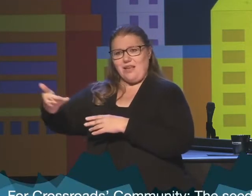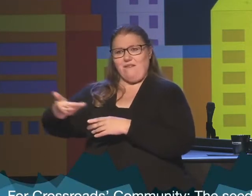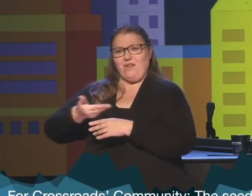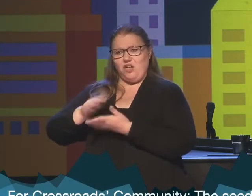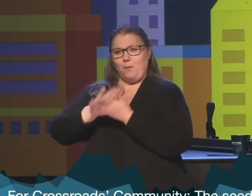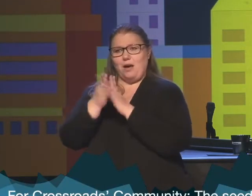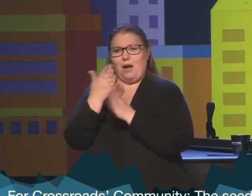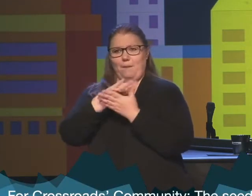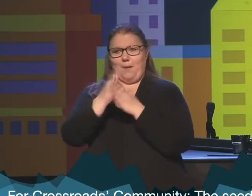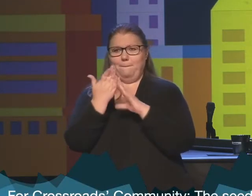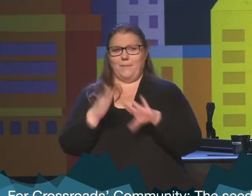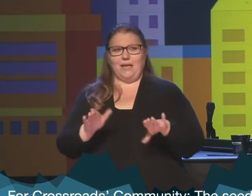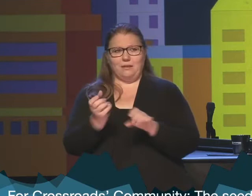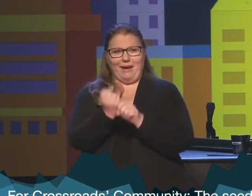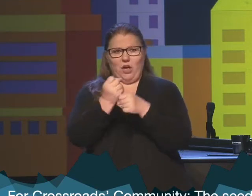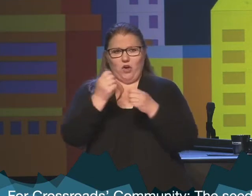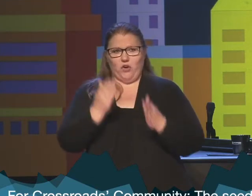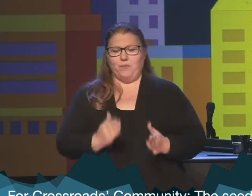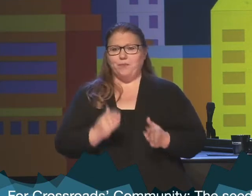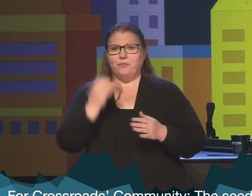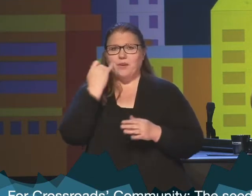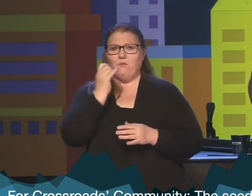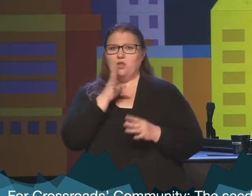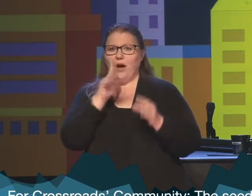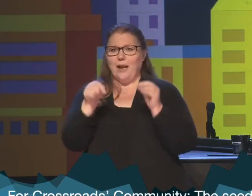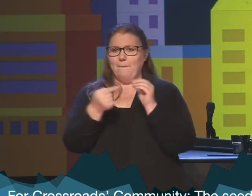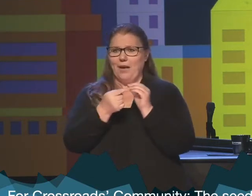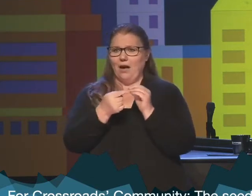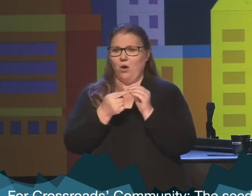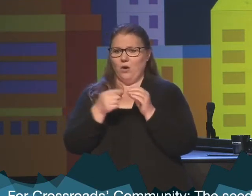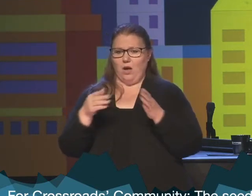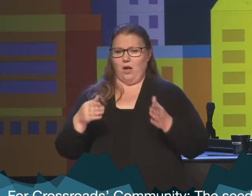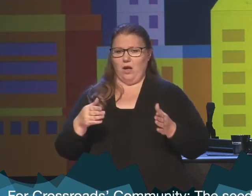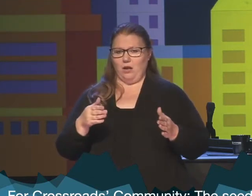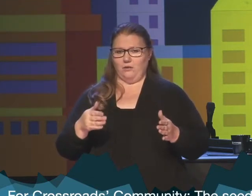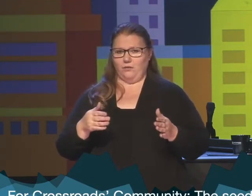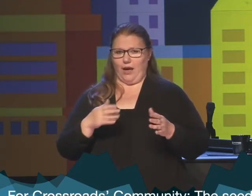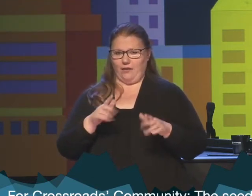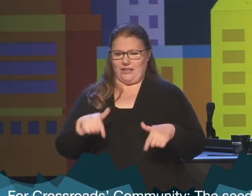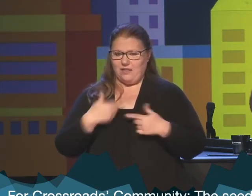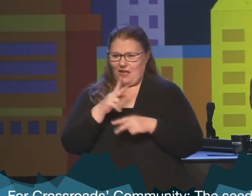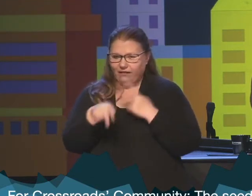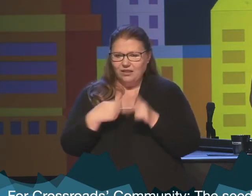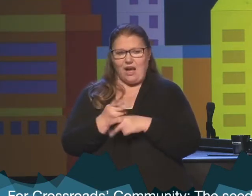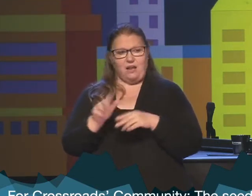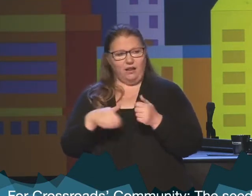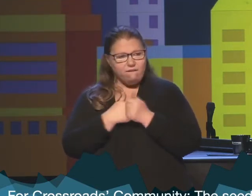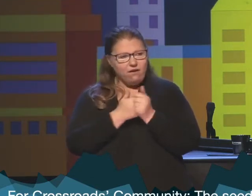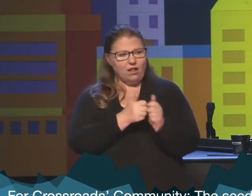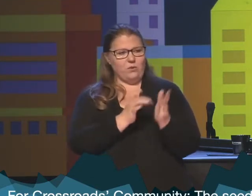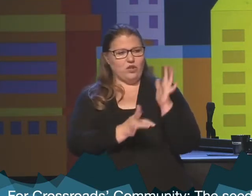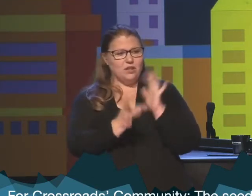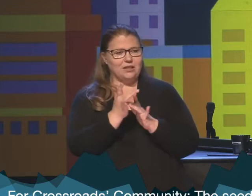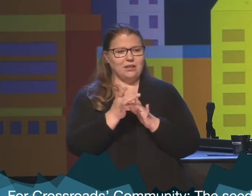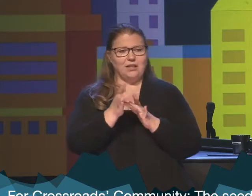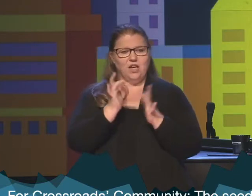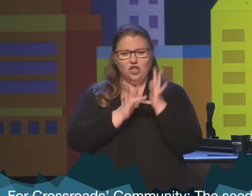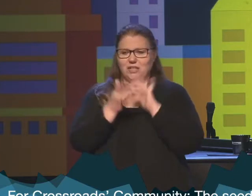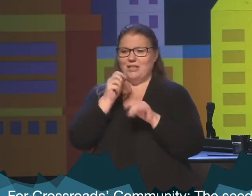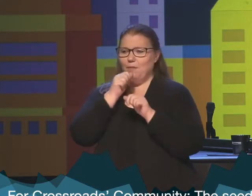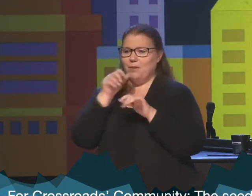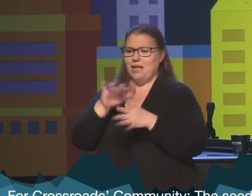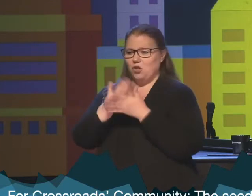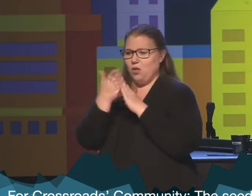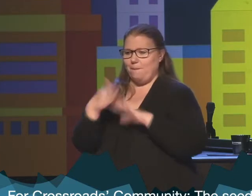a peacemaker. So if we're talking about this way of life, of following Jesus, where Jesus says, blessed are the peacemakers, for they will be